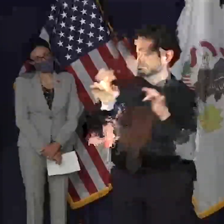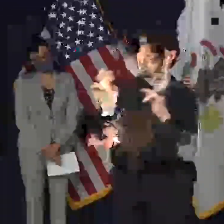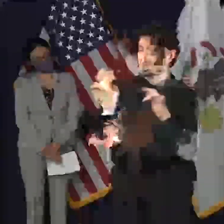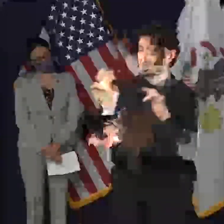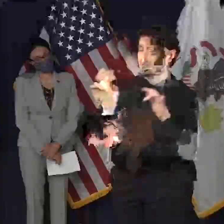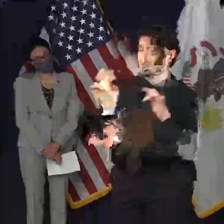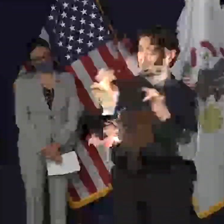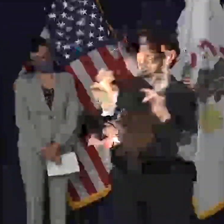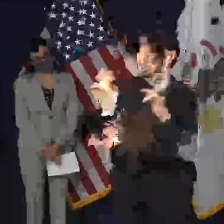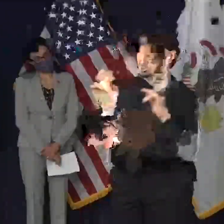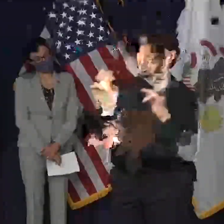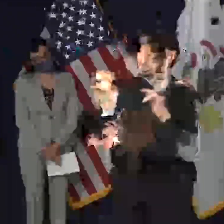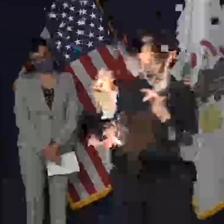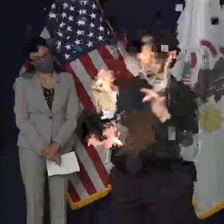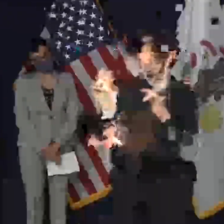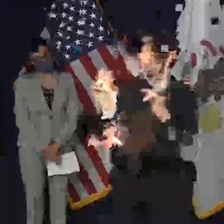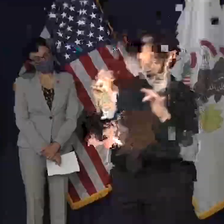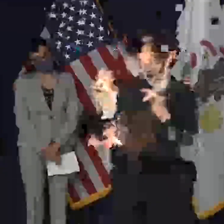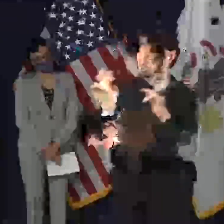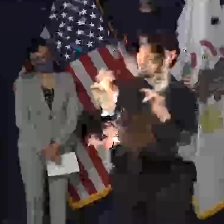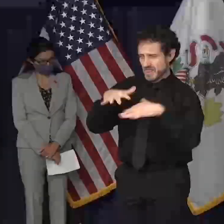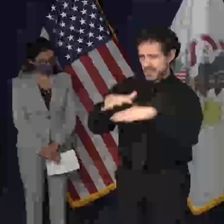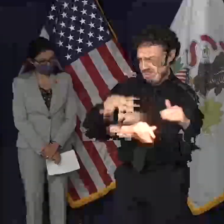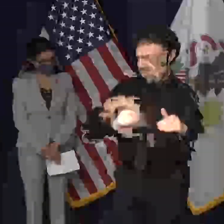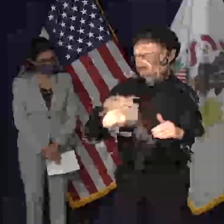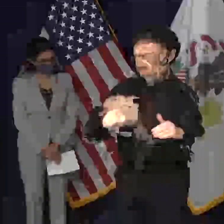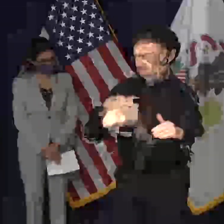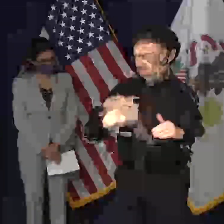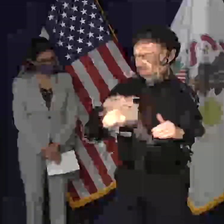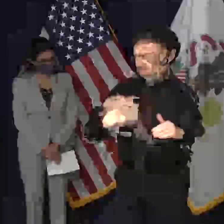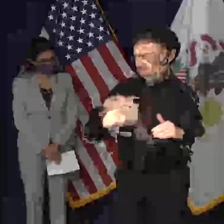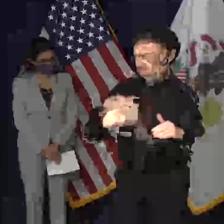together in buildings or even on pathways.